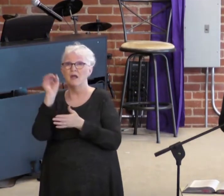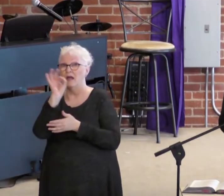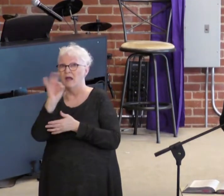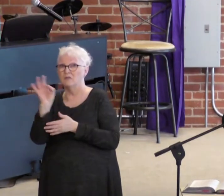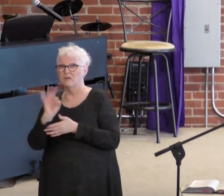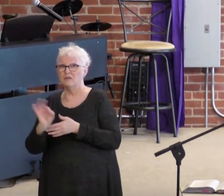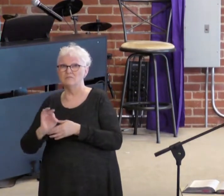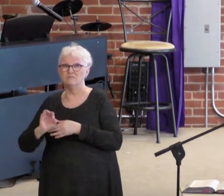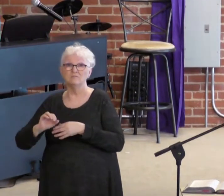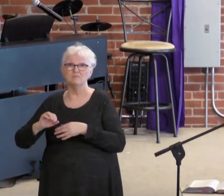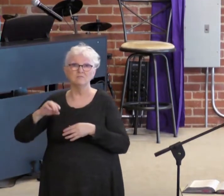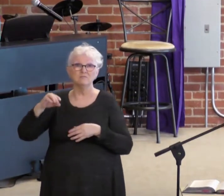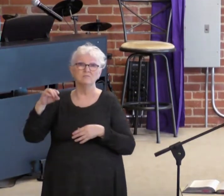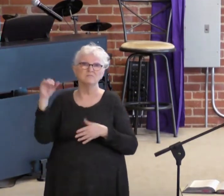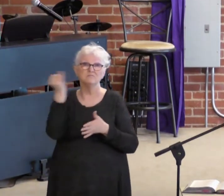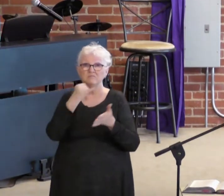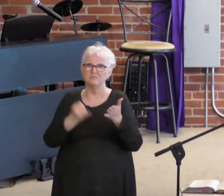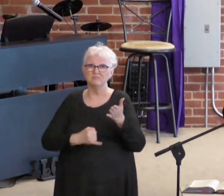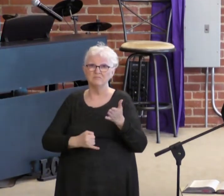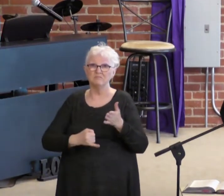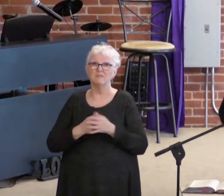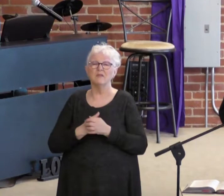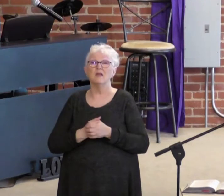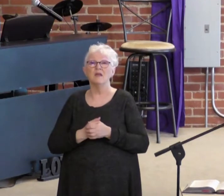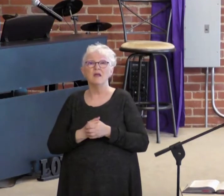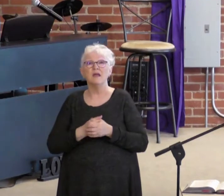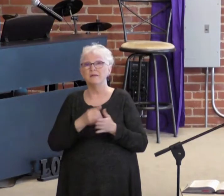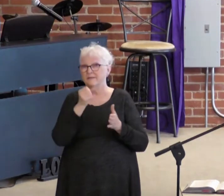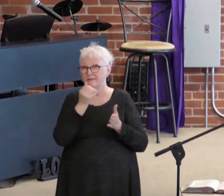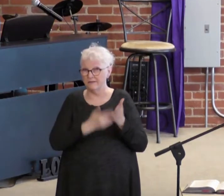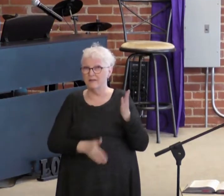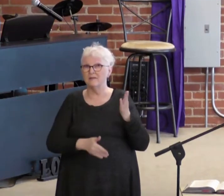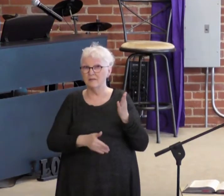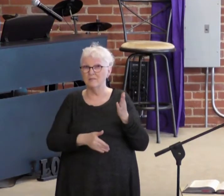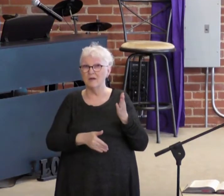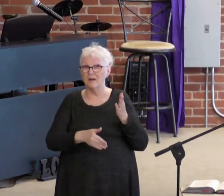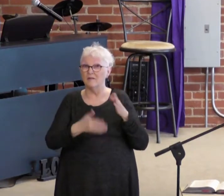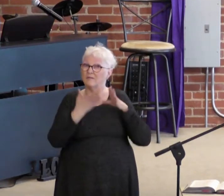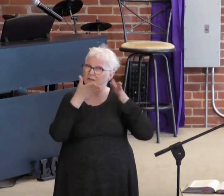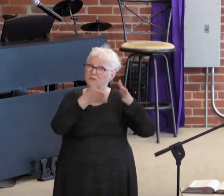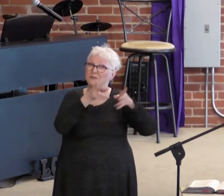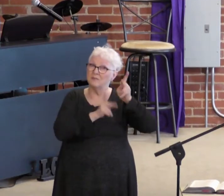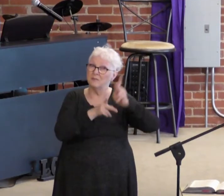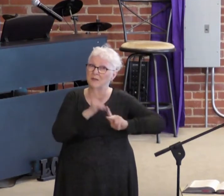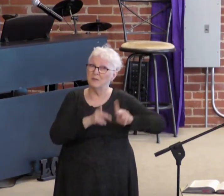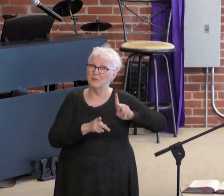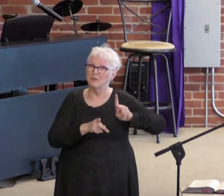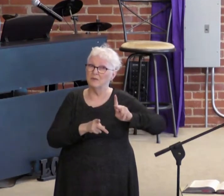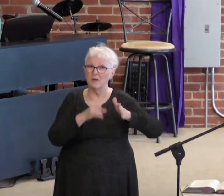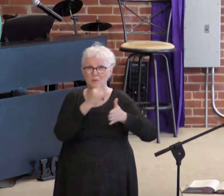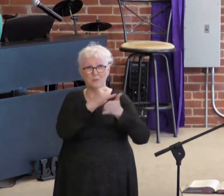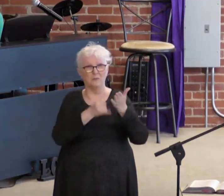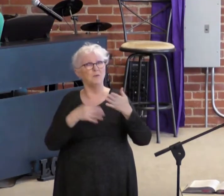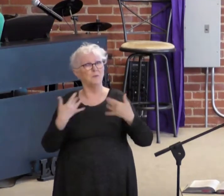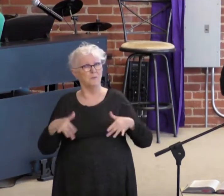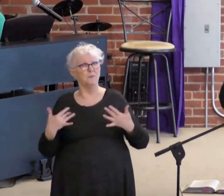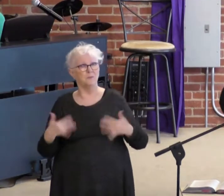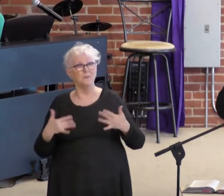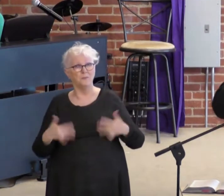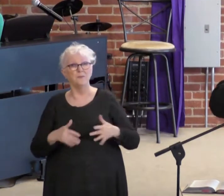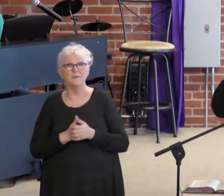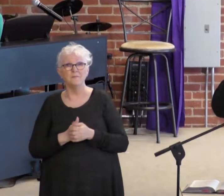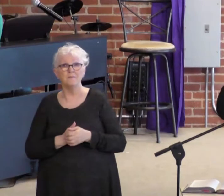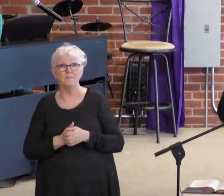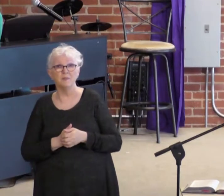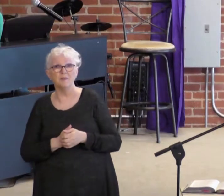some of the folks in the streets are very artistic. I mean, they've really got some abilities. And but this question,